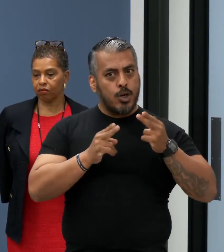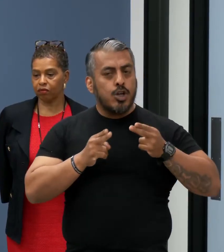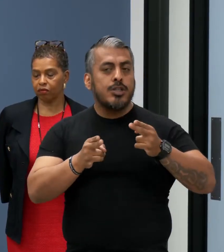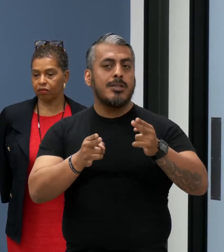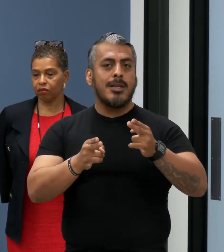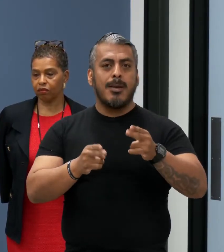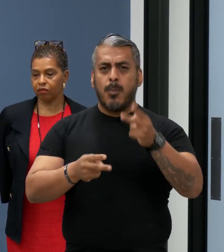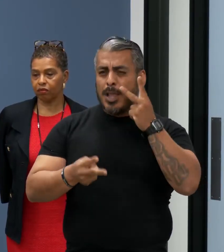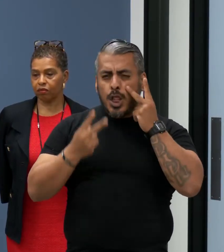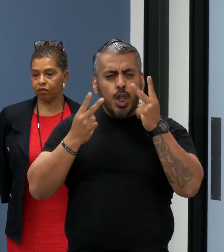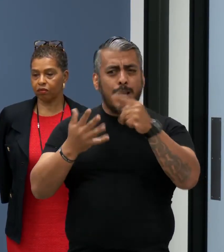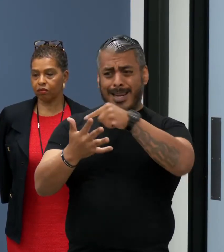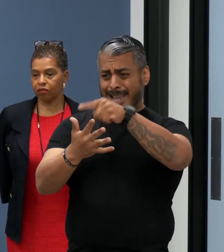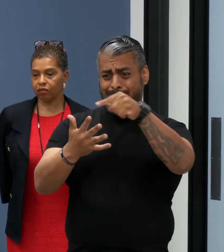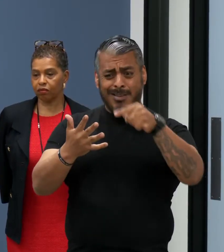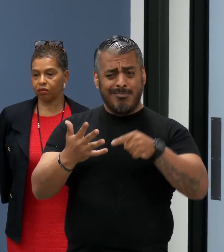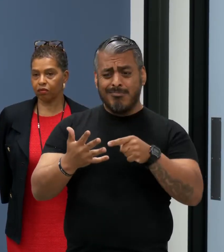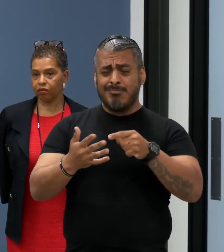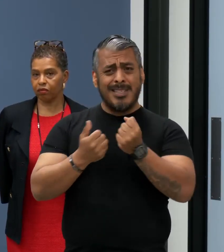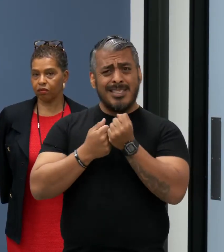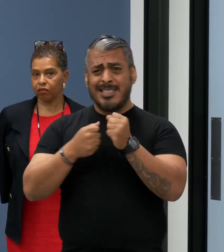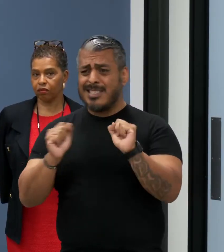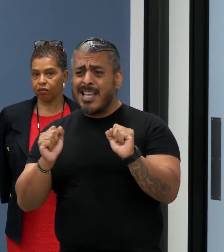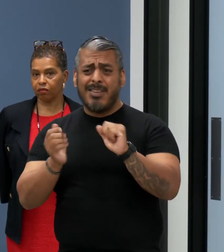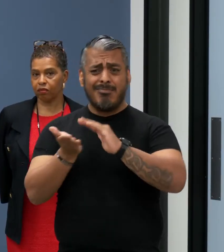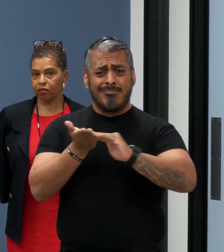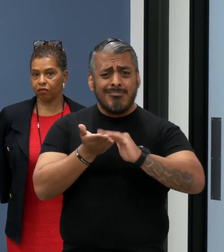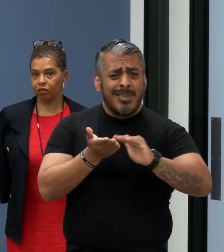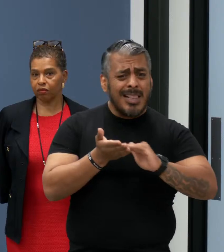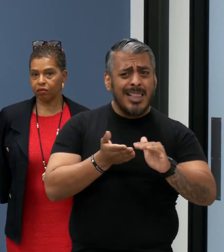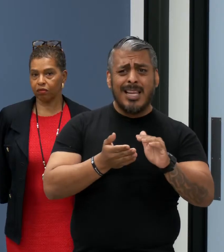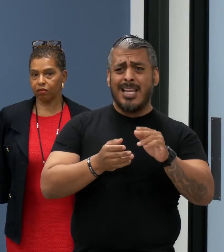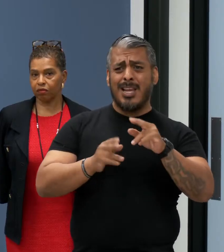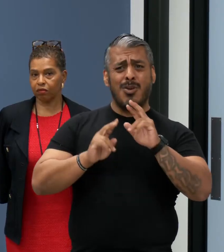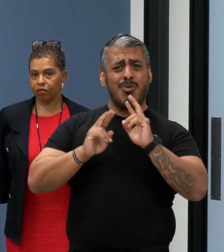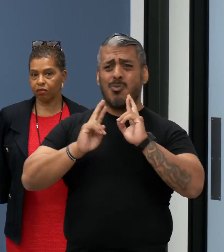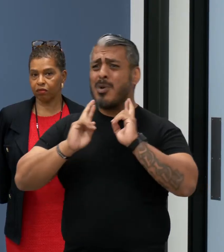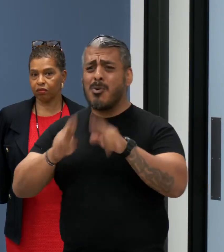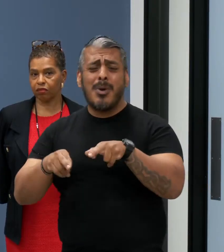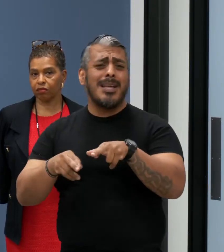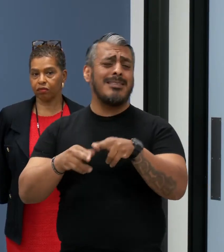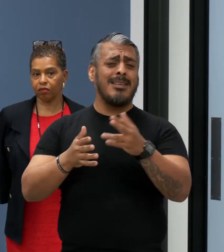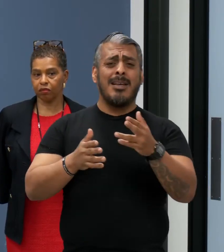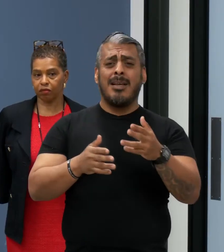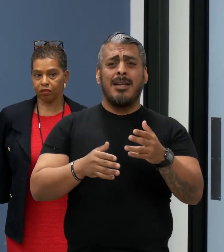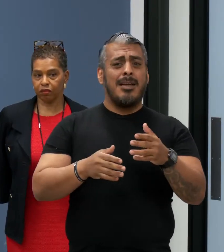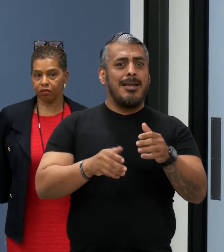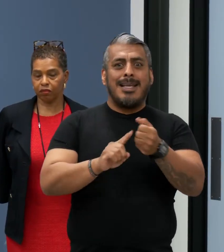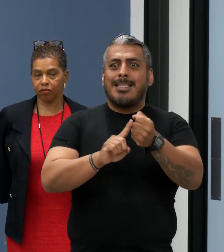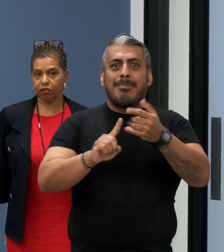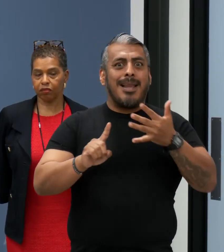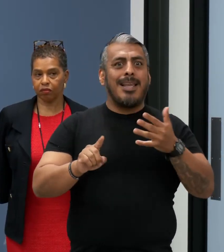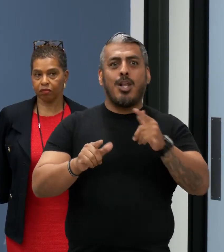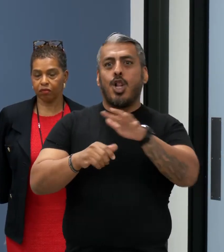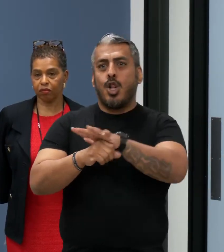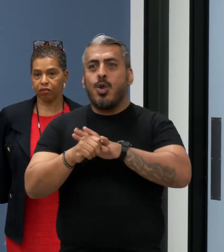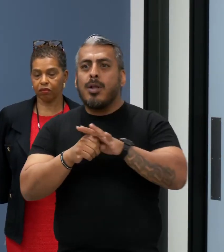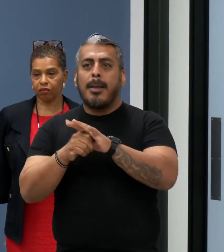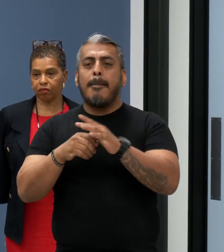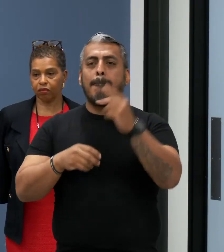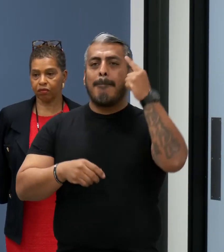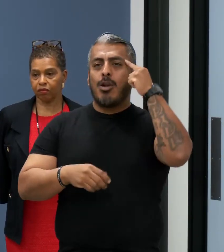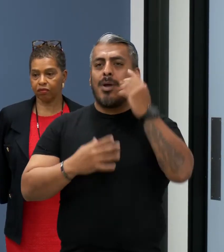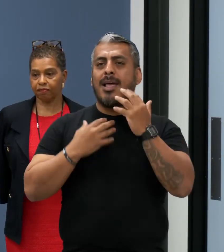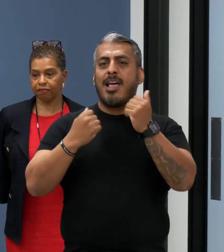we looked at everything from expanding safe parking to cleanup requests to mental health support and expanding, localizing mental health